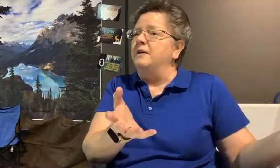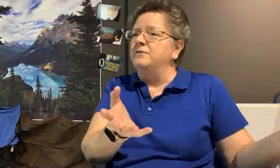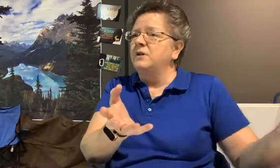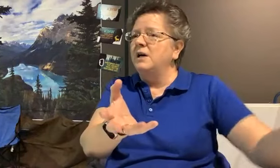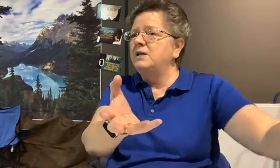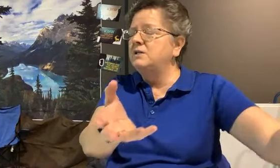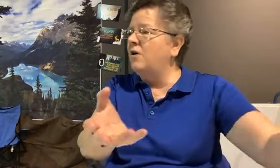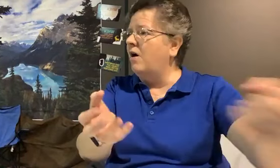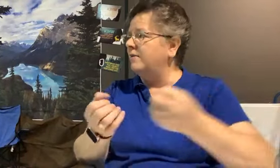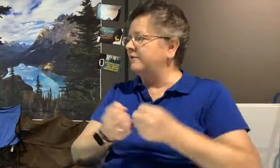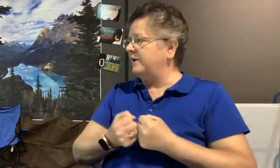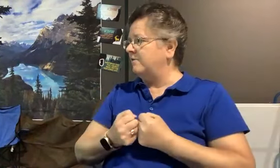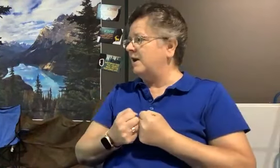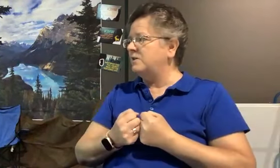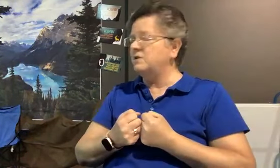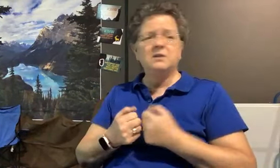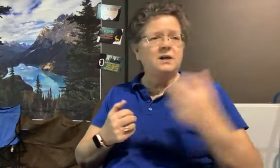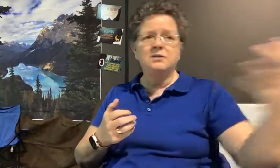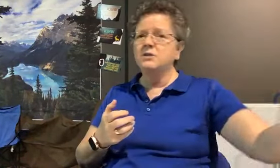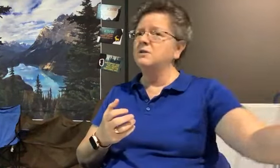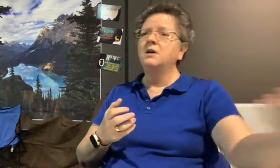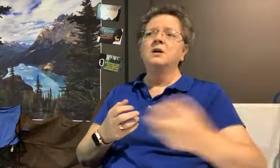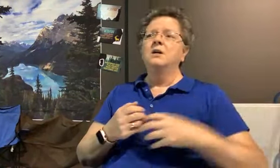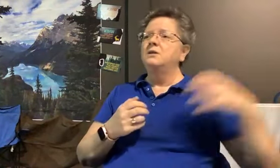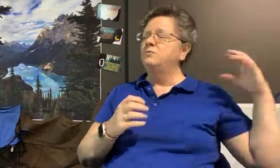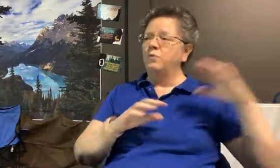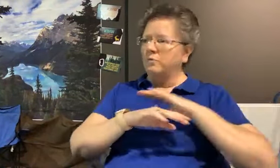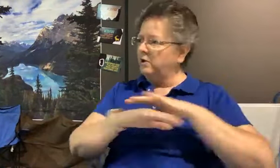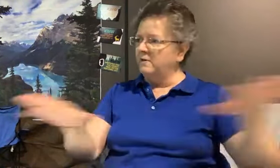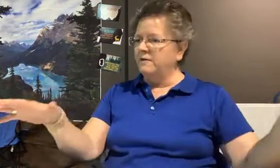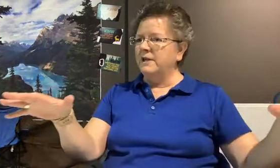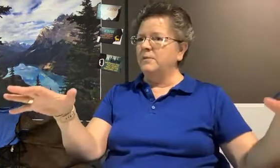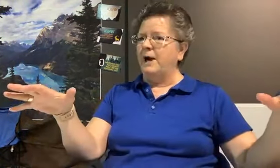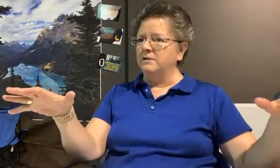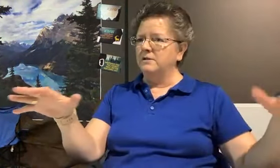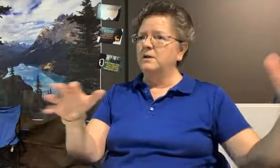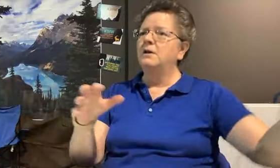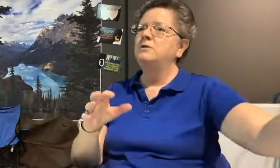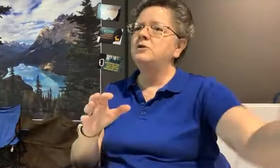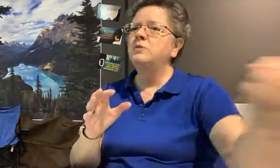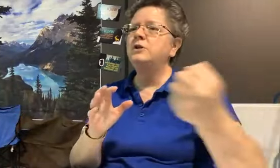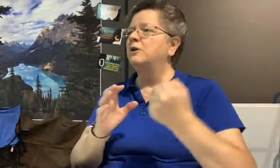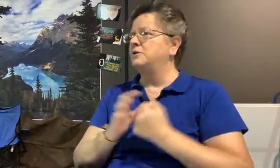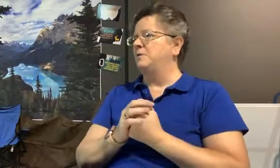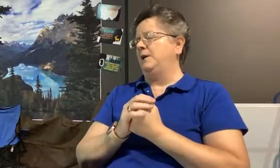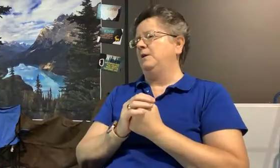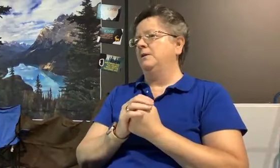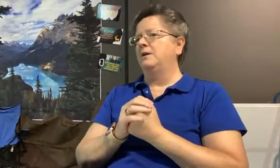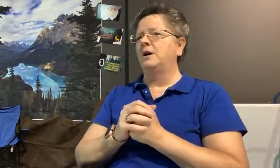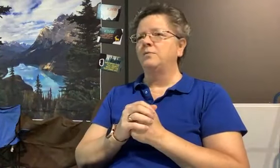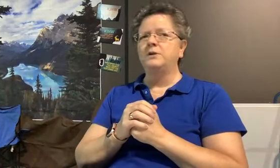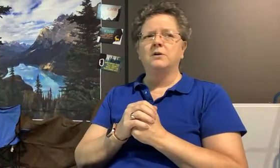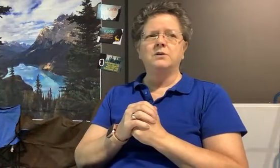loves. He's still offering grace. He's saying, we're going to forget the past. Just return to me, and I'll return to